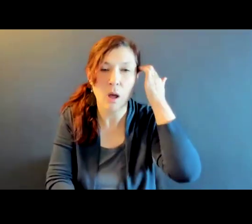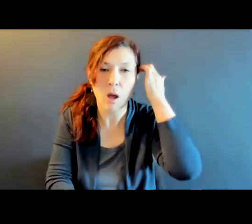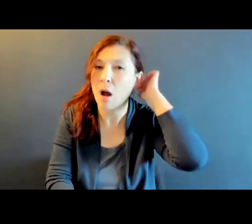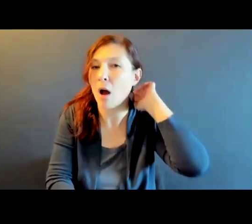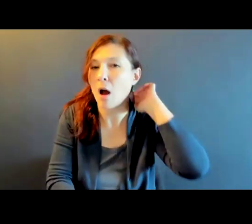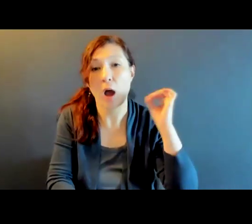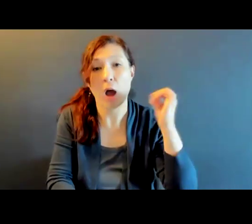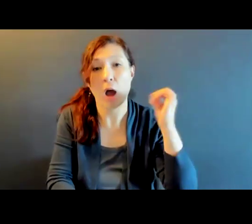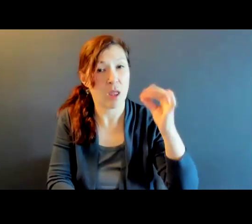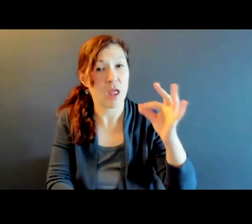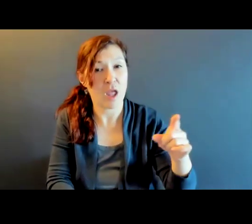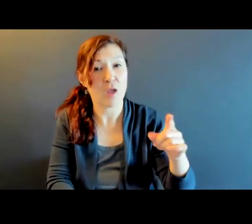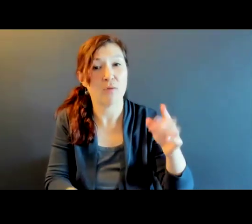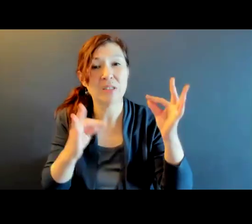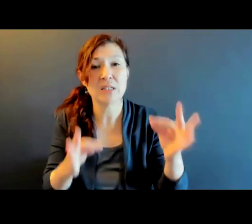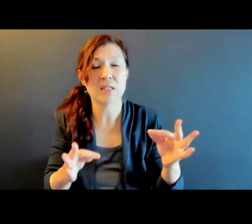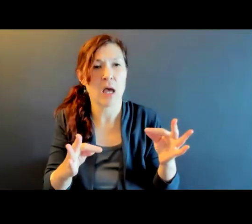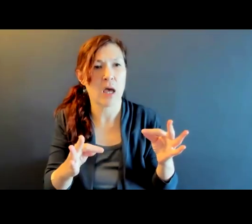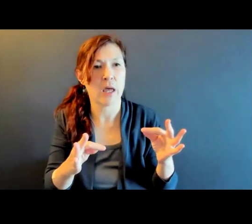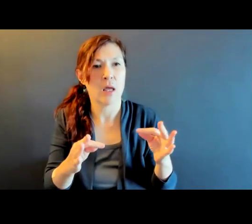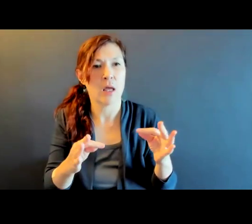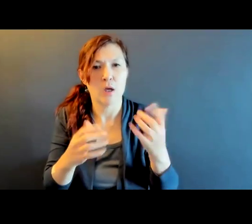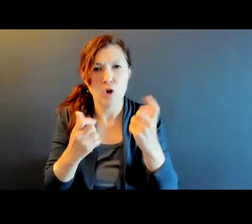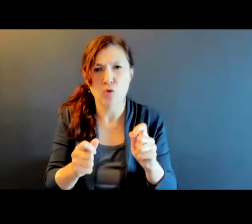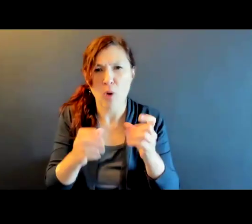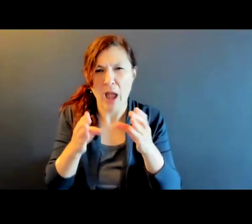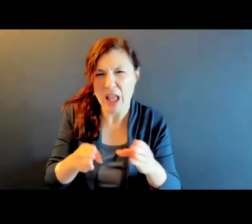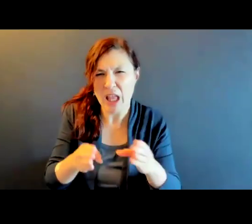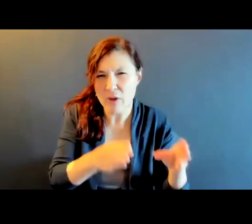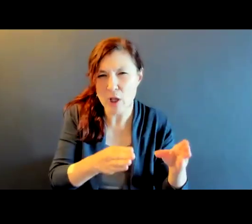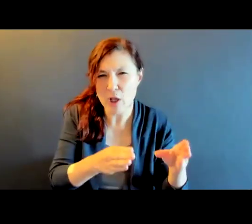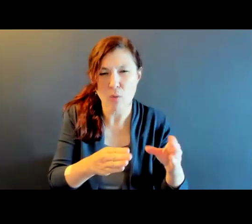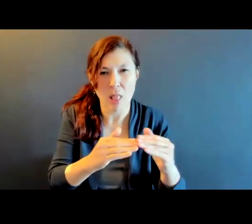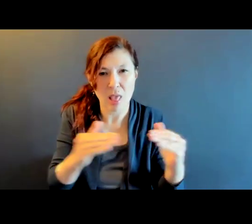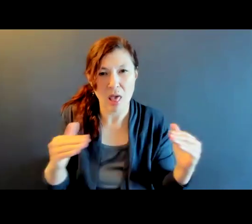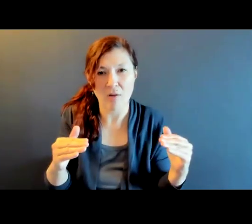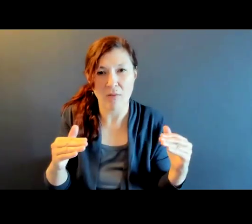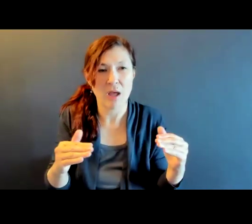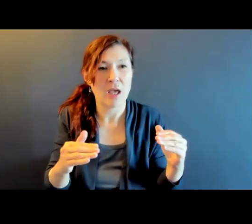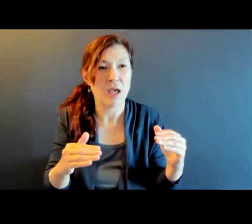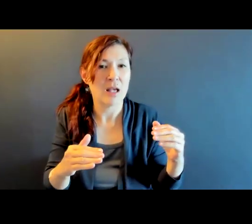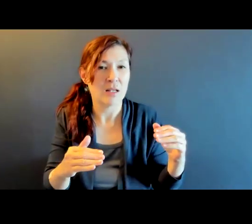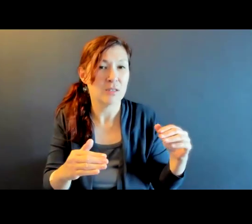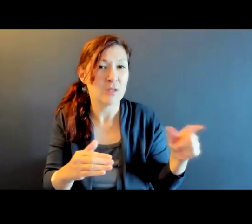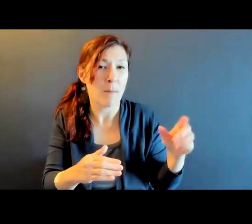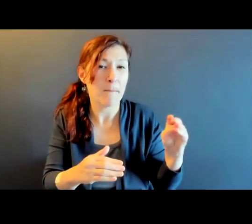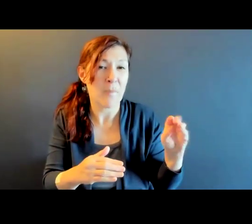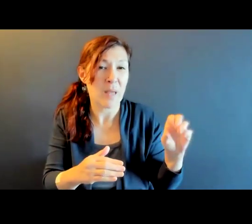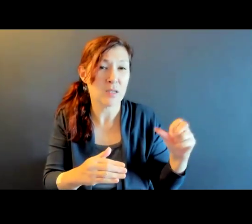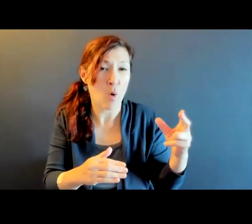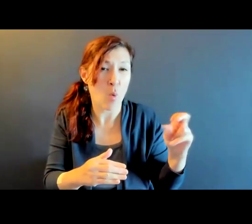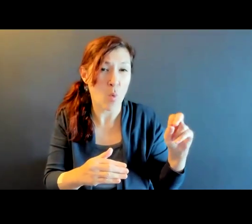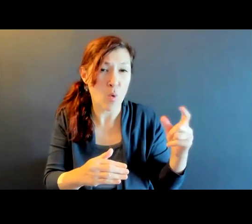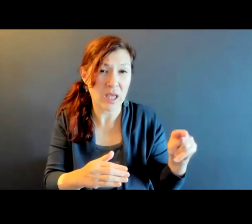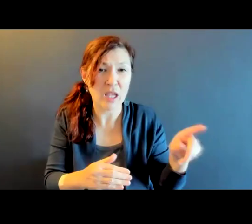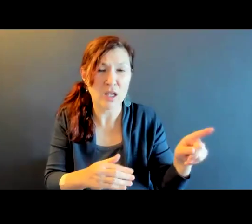do it by individual proxy, how would we actually get that information? You operationalized it for us, Ms. Hogan. And so it's, could we get it at the